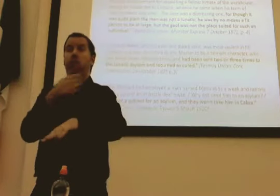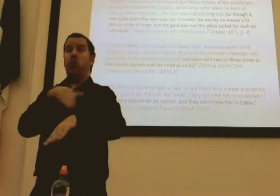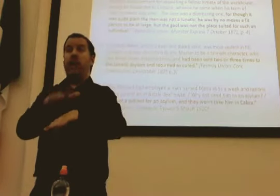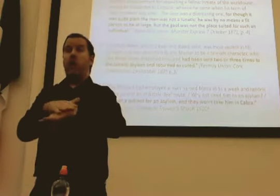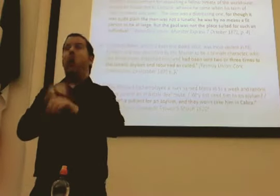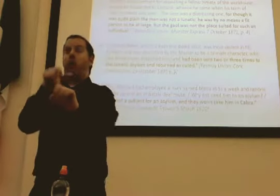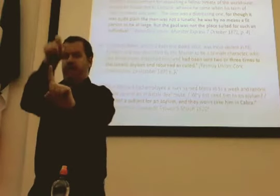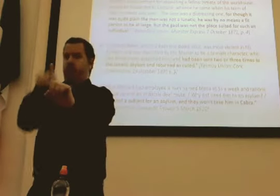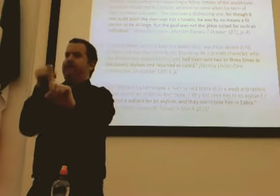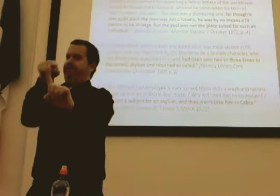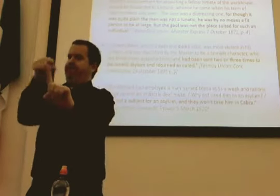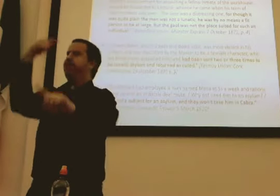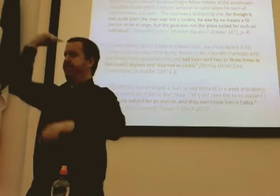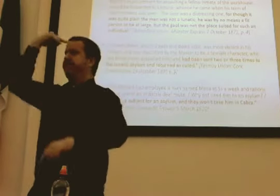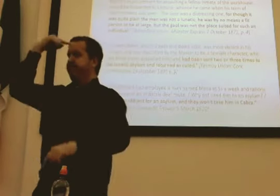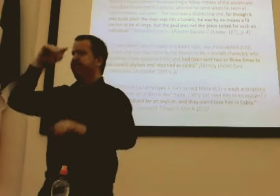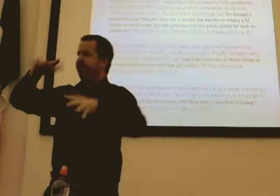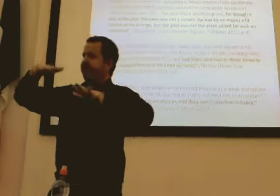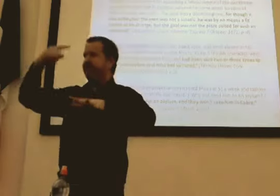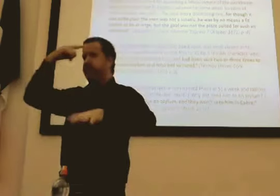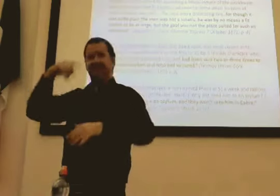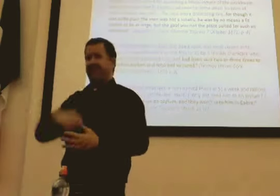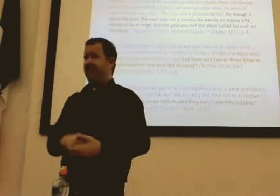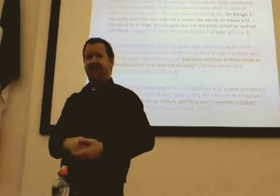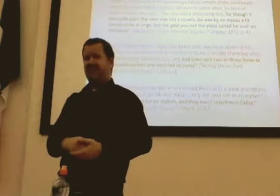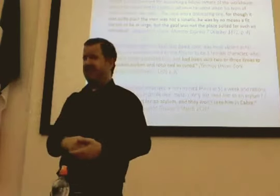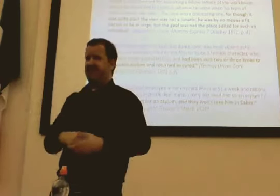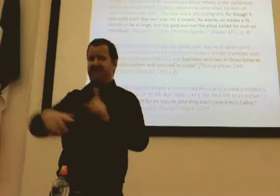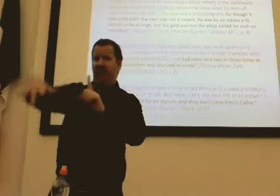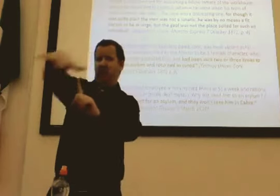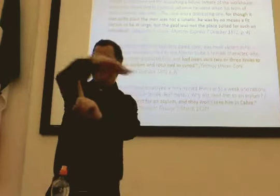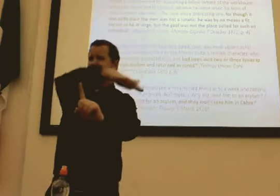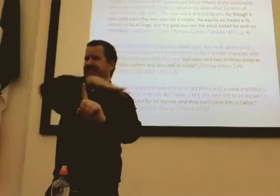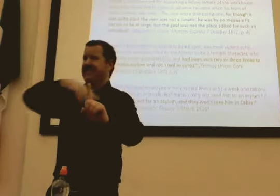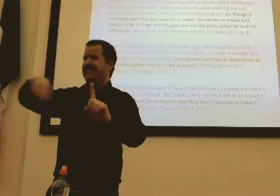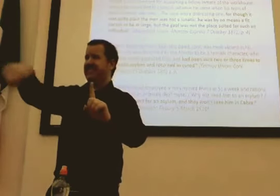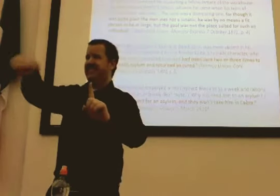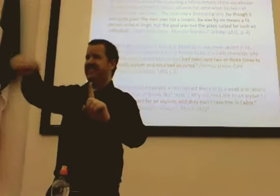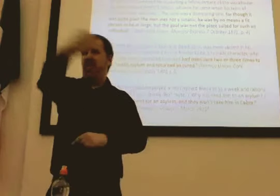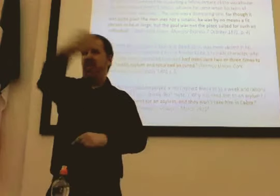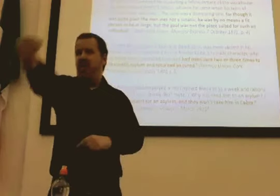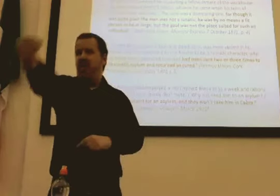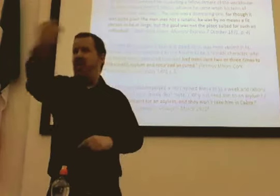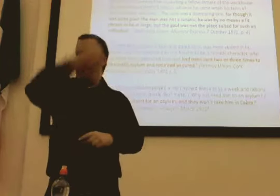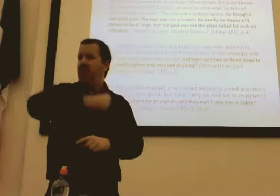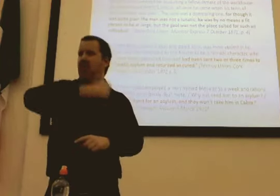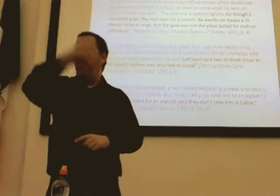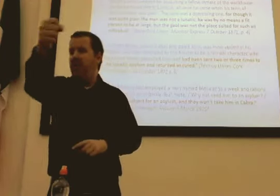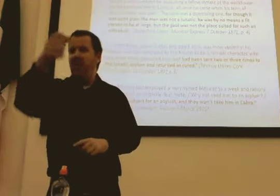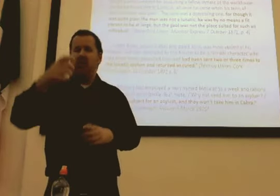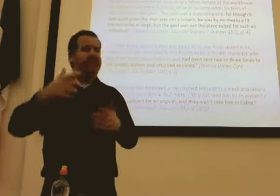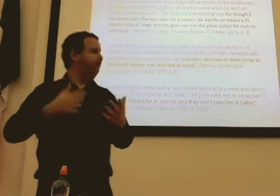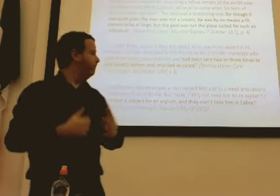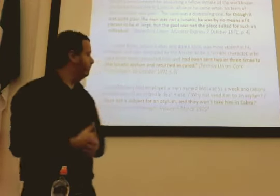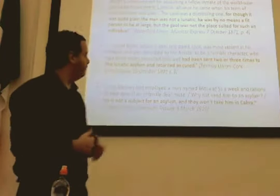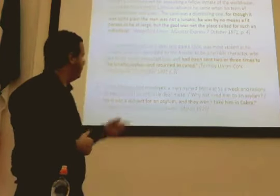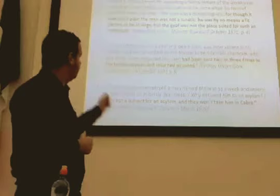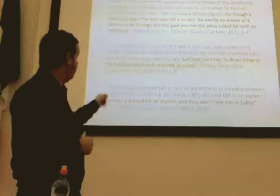I'm sure the problem wasn't with the person's mental state. I would say it's the environment contributing to his